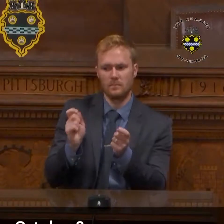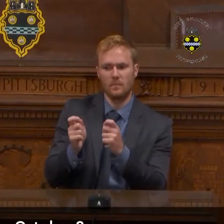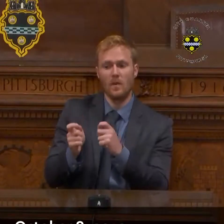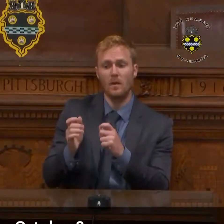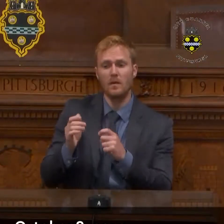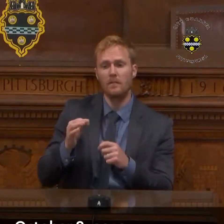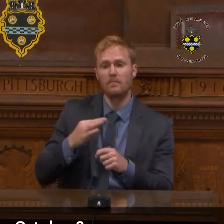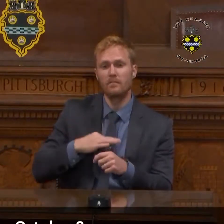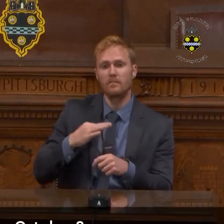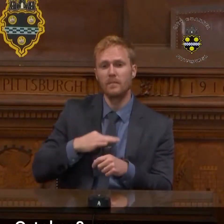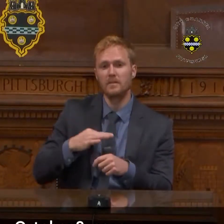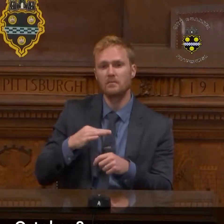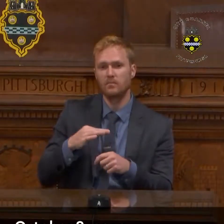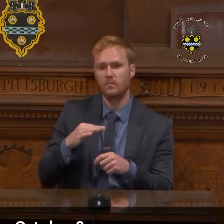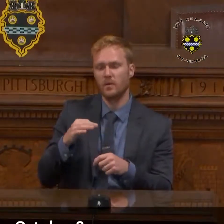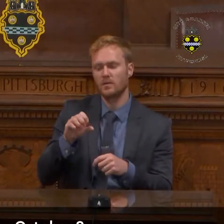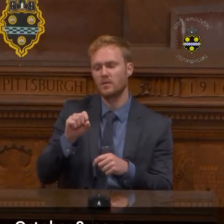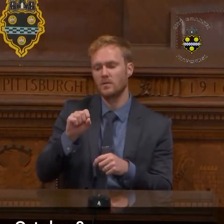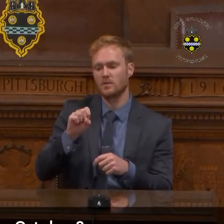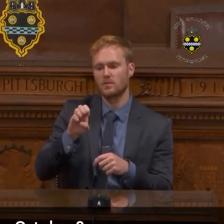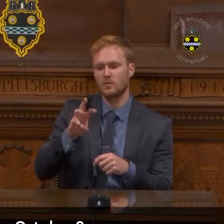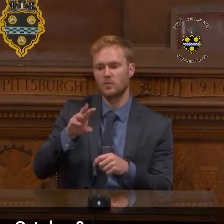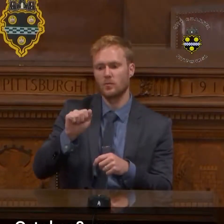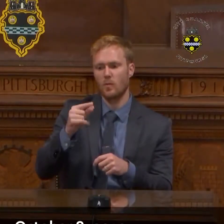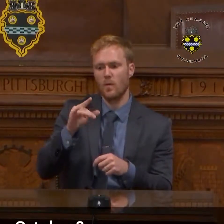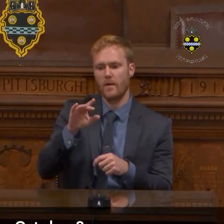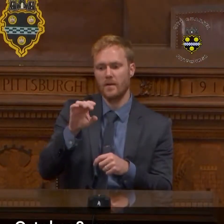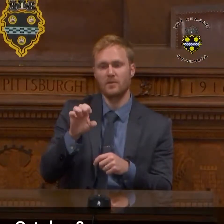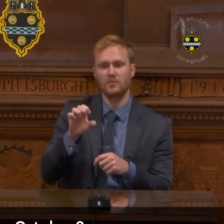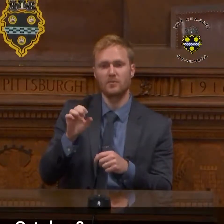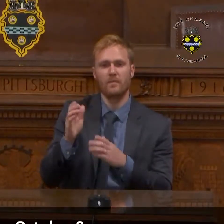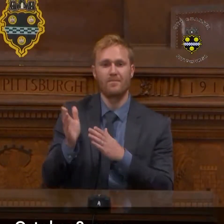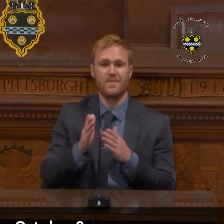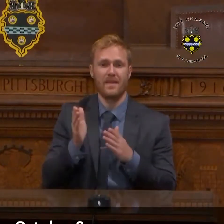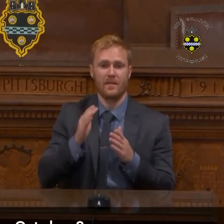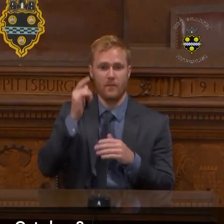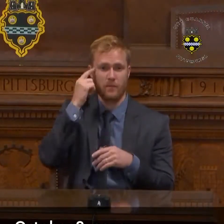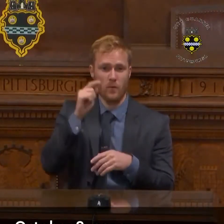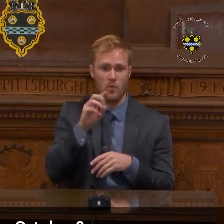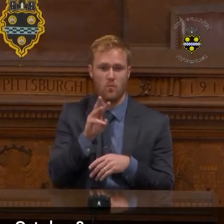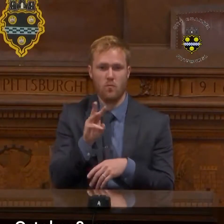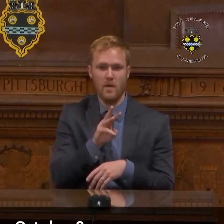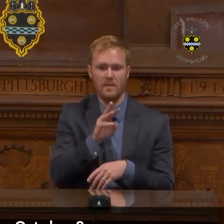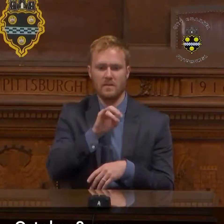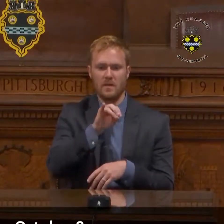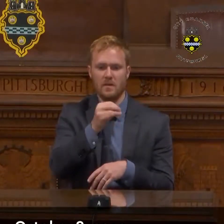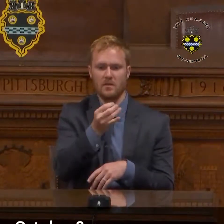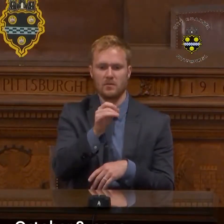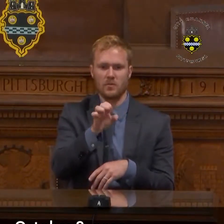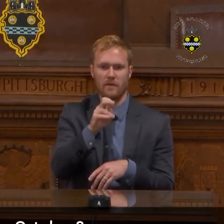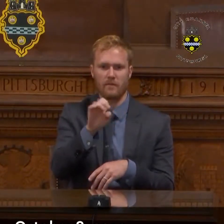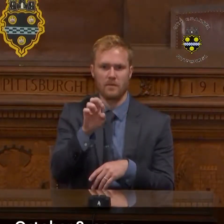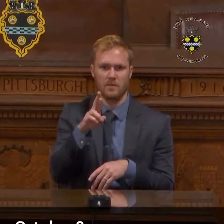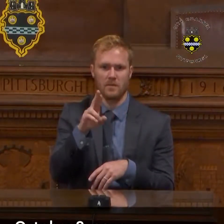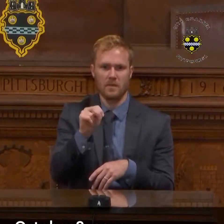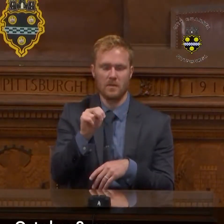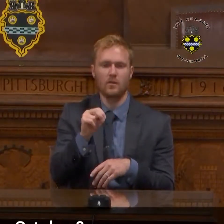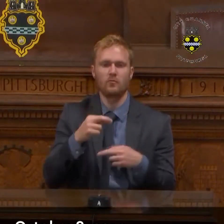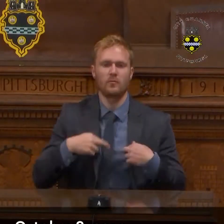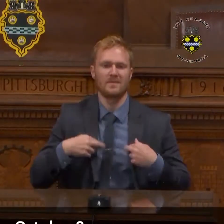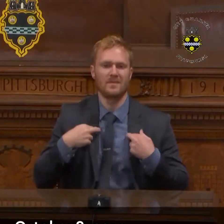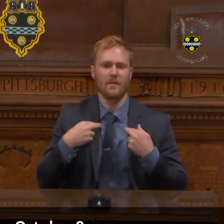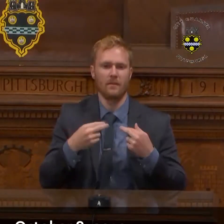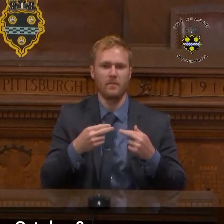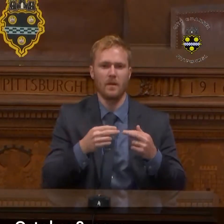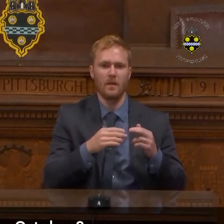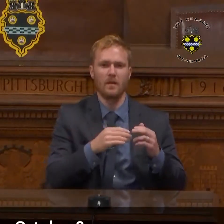of Pittsburgh's official sewage facilities plan for West Jefferson Residential Development at